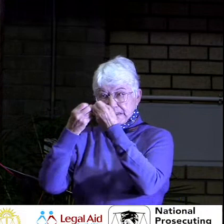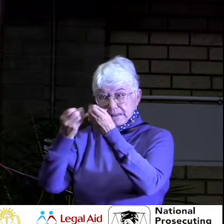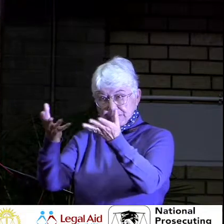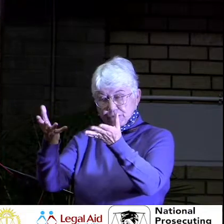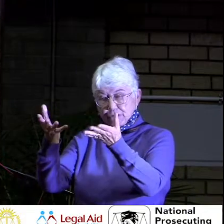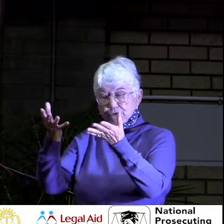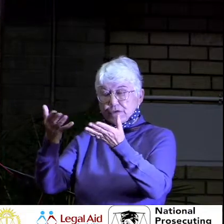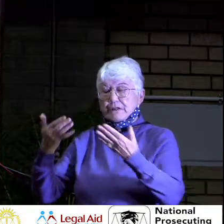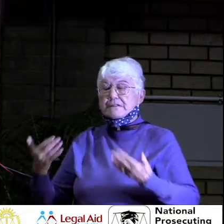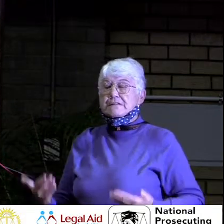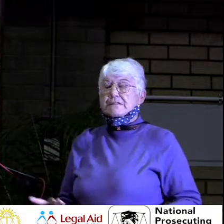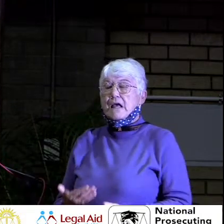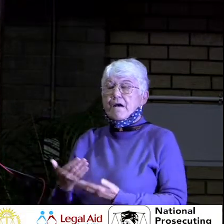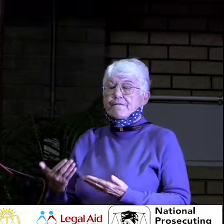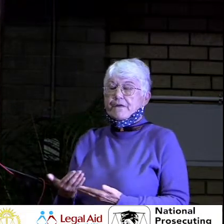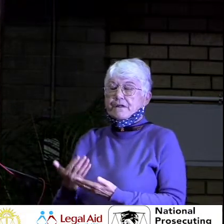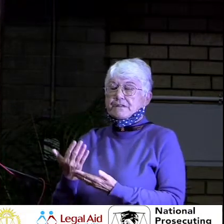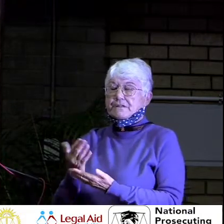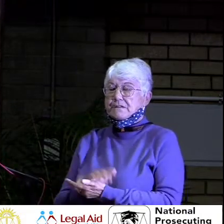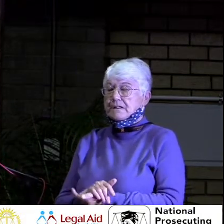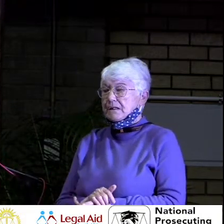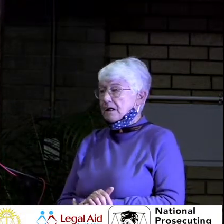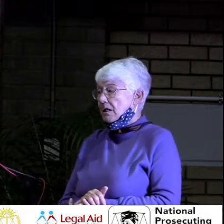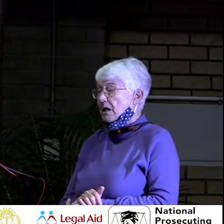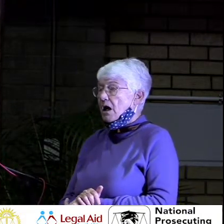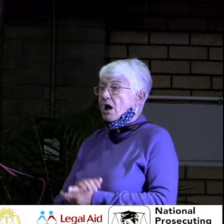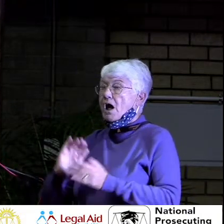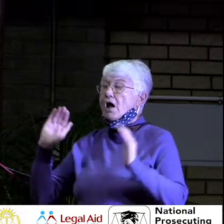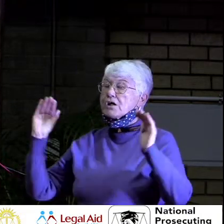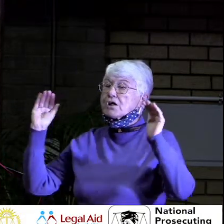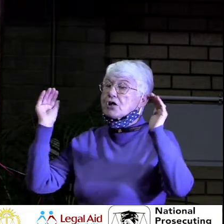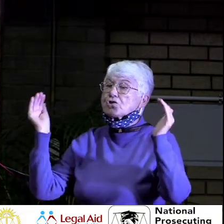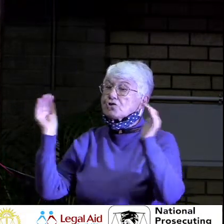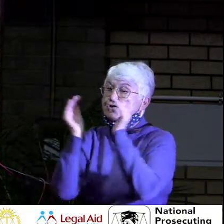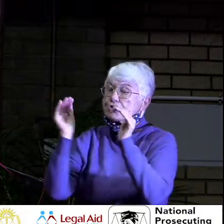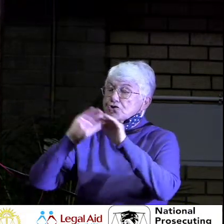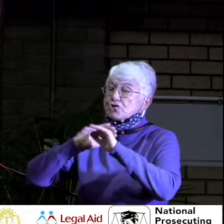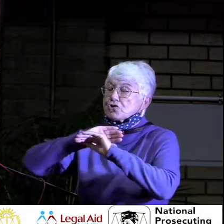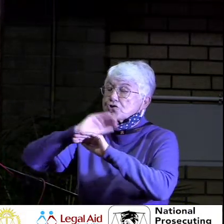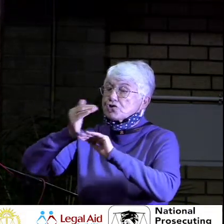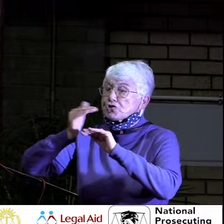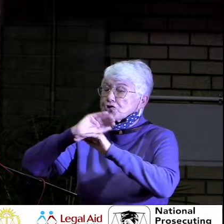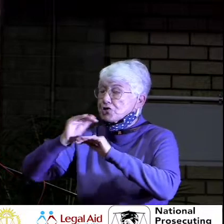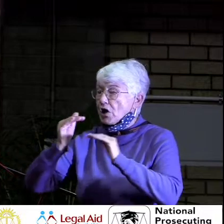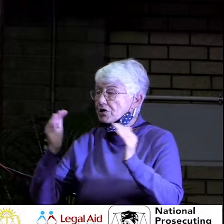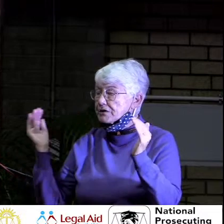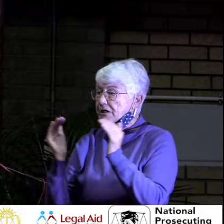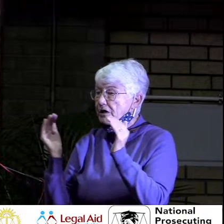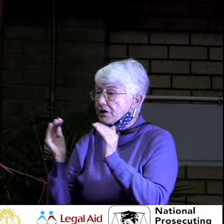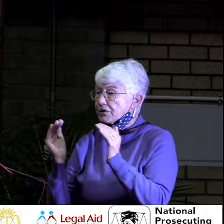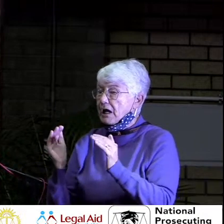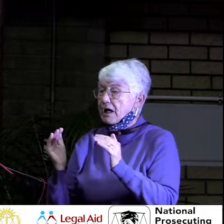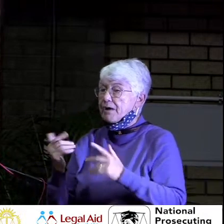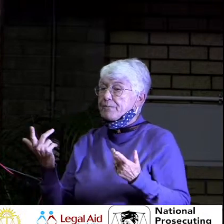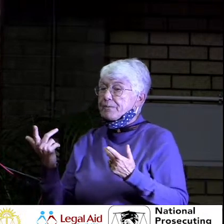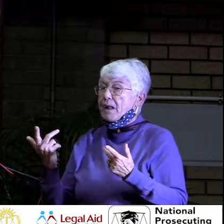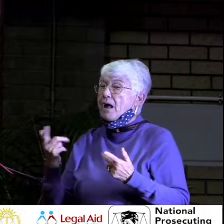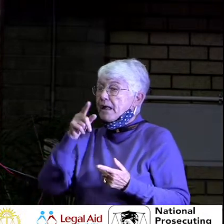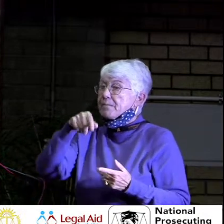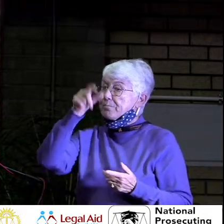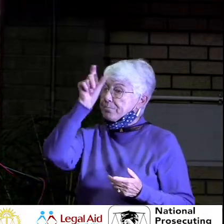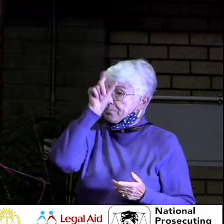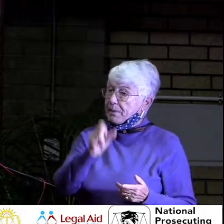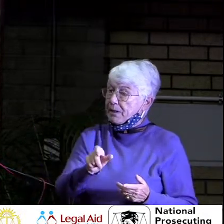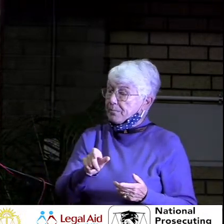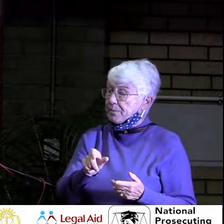service. Now, a shelter is a place where those affected by crime and violence are able to live for